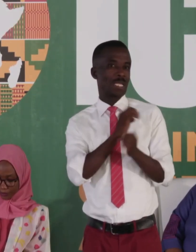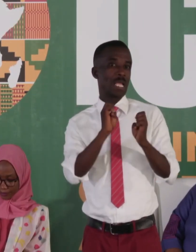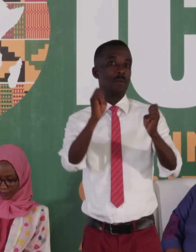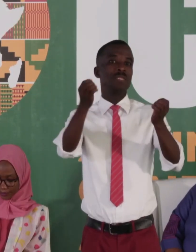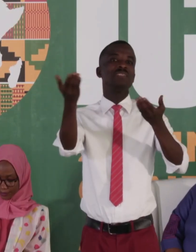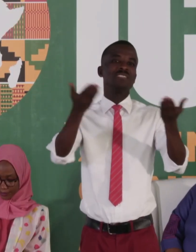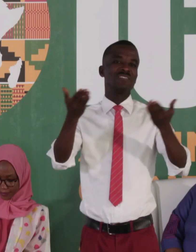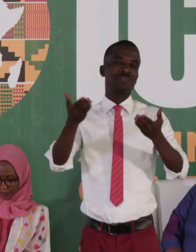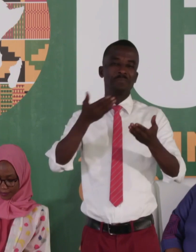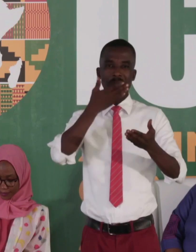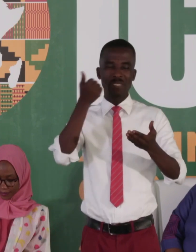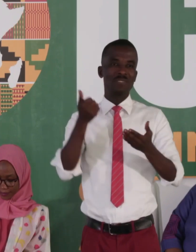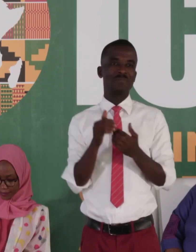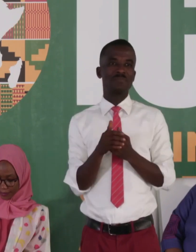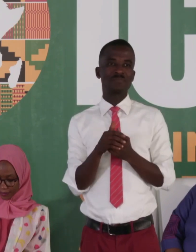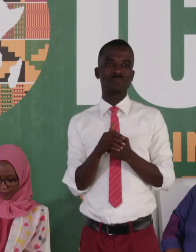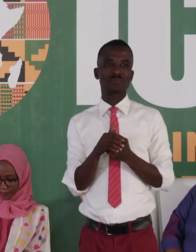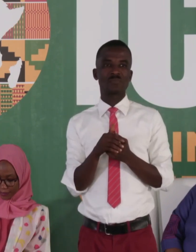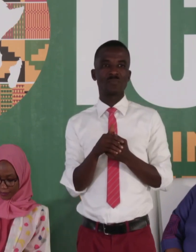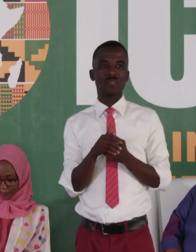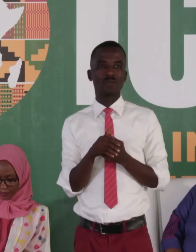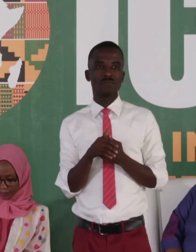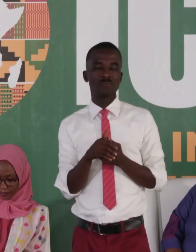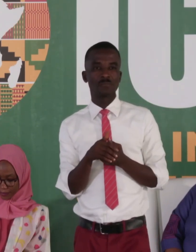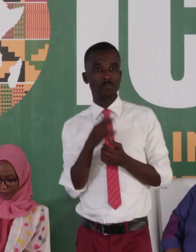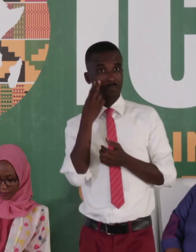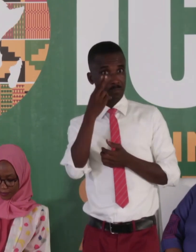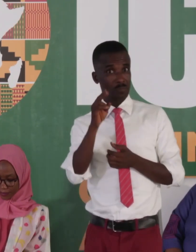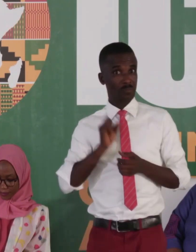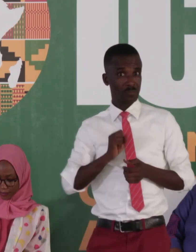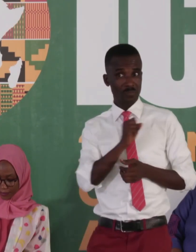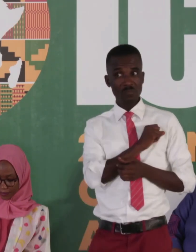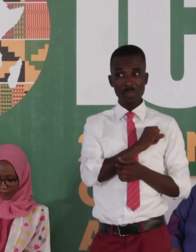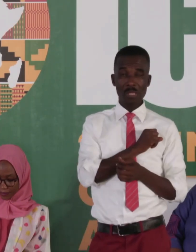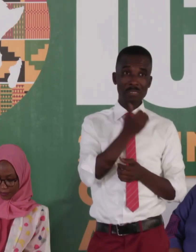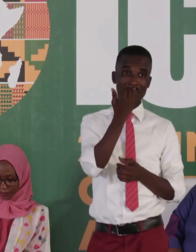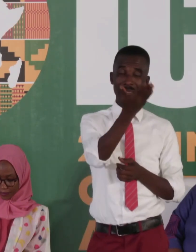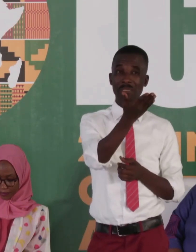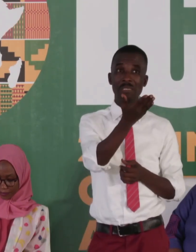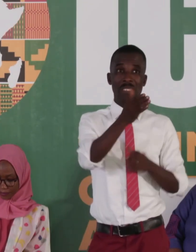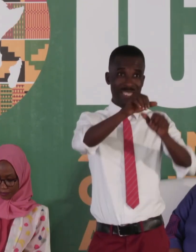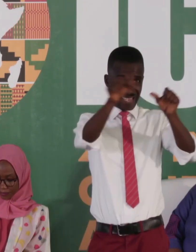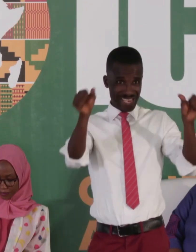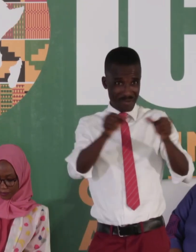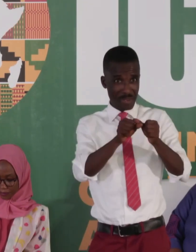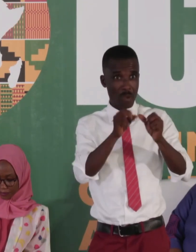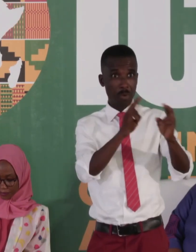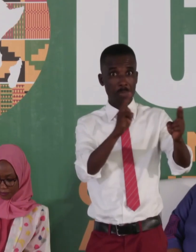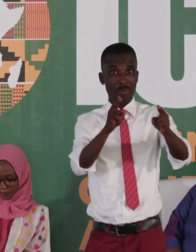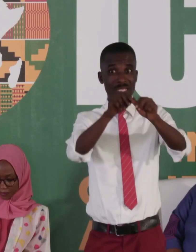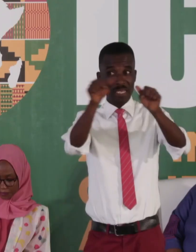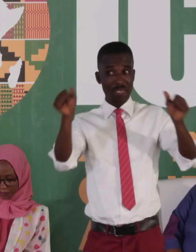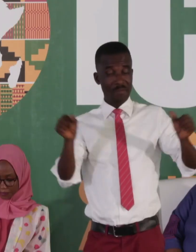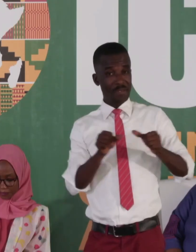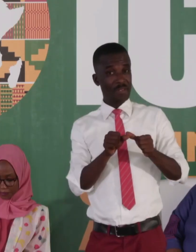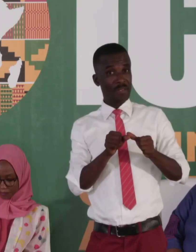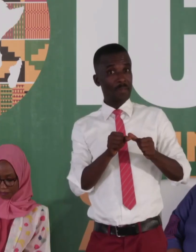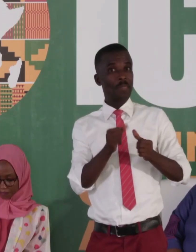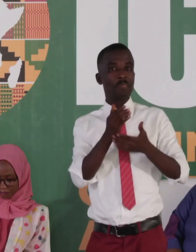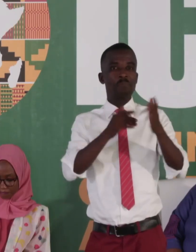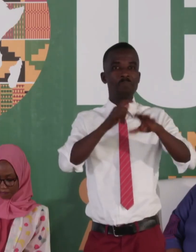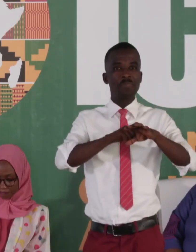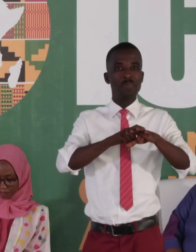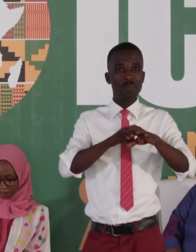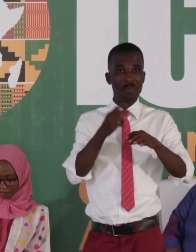level. It's also important that we look at the staff there in the conflict areas. One thing that I